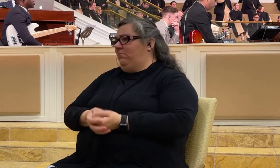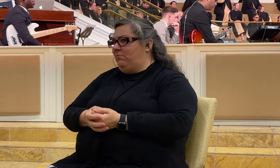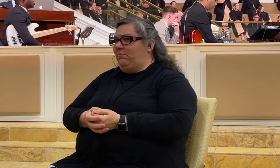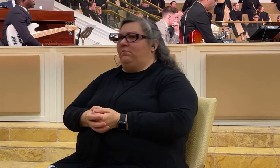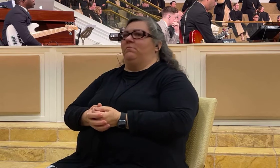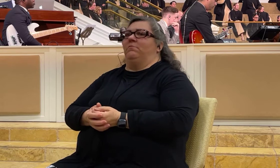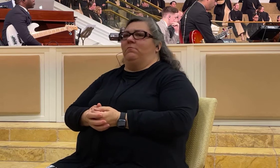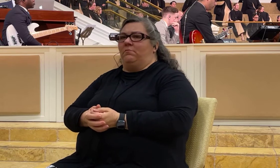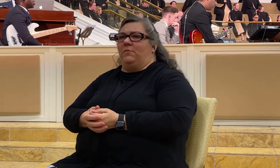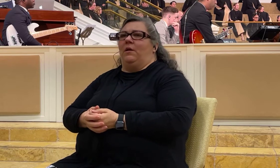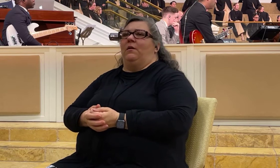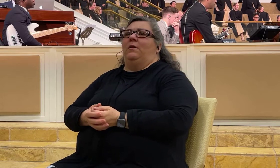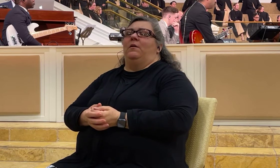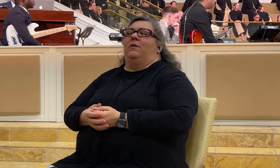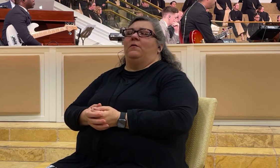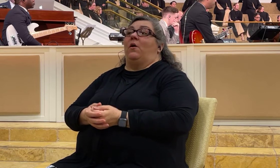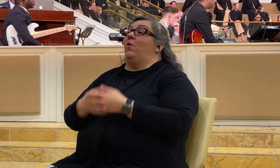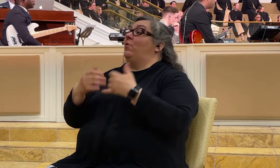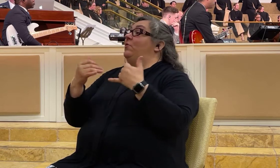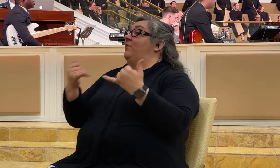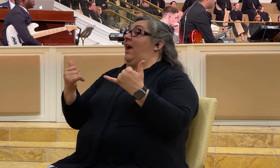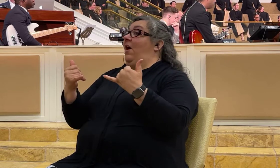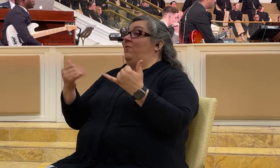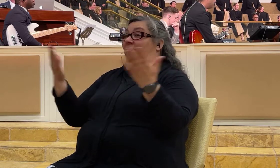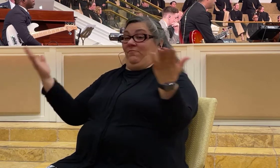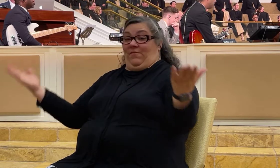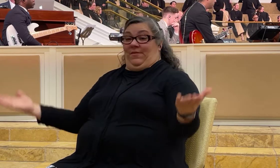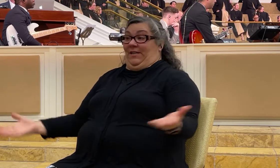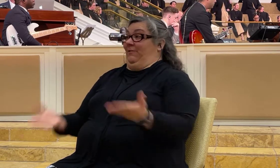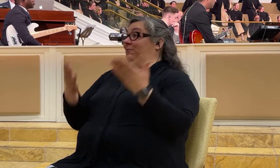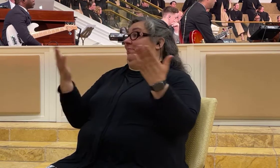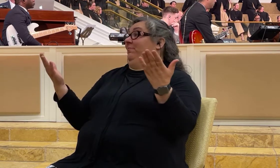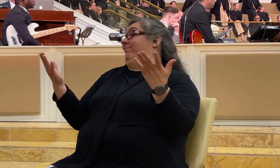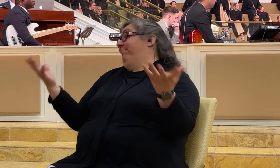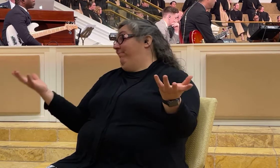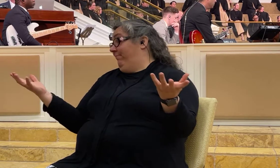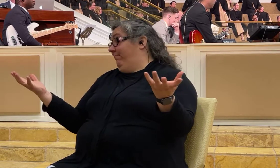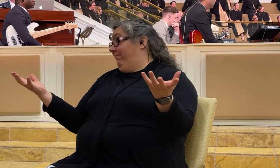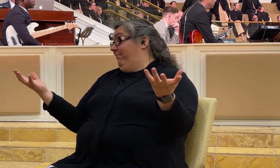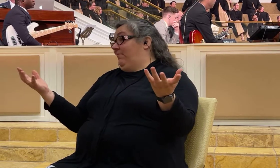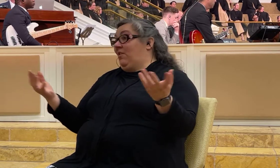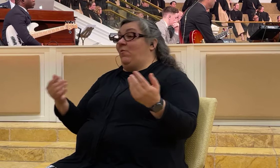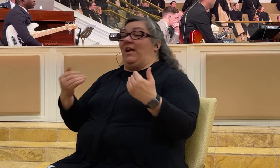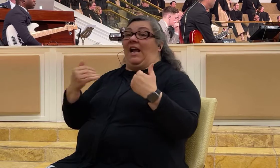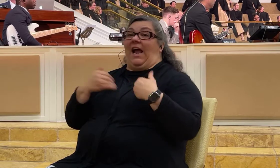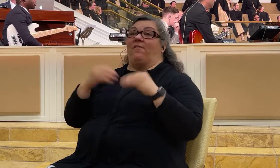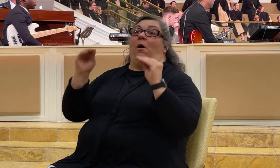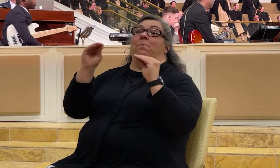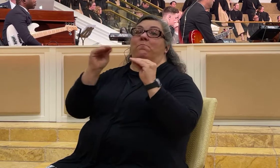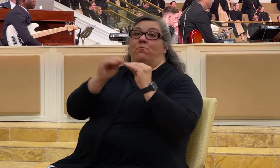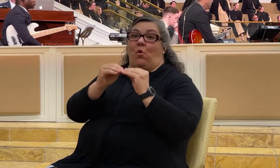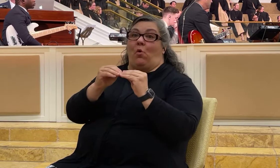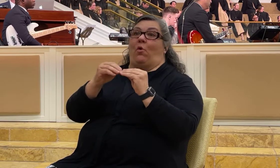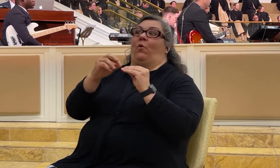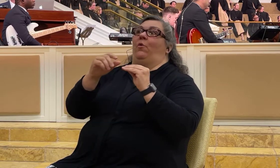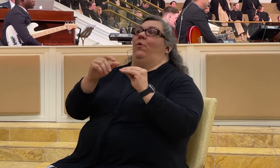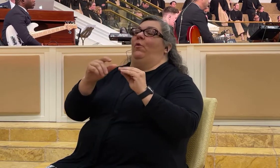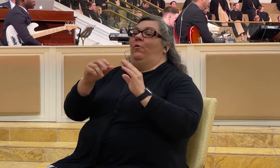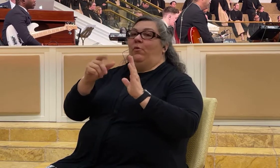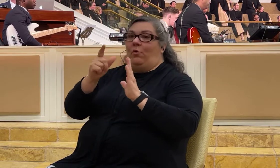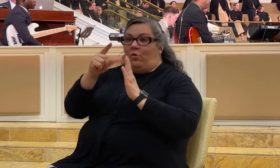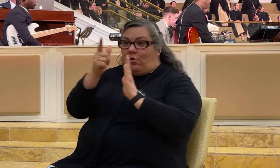So here we are. And then there's increasing regulation in many places as